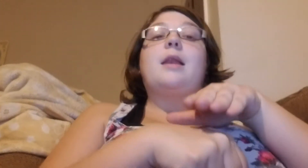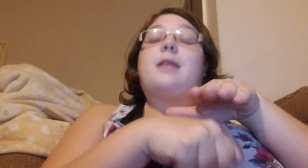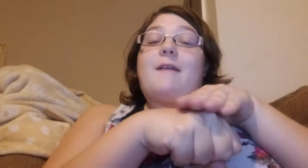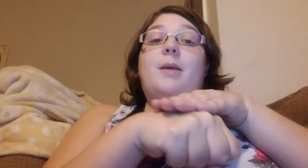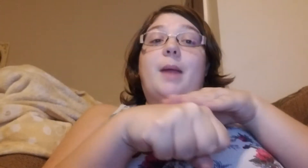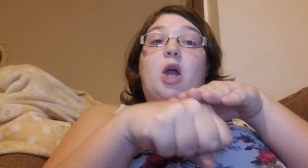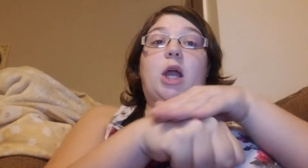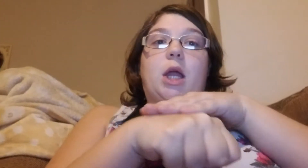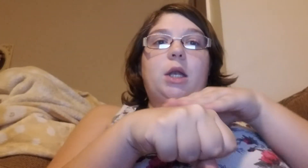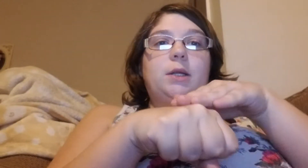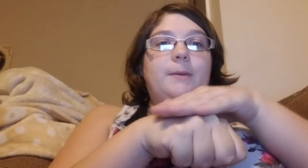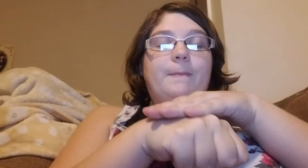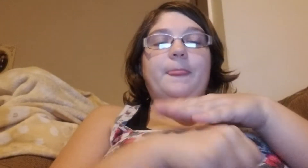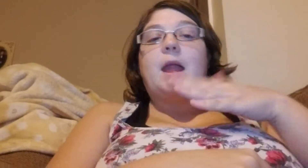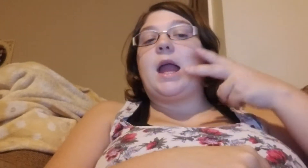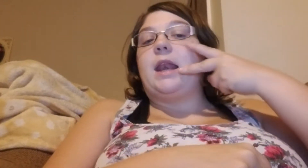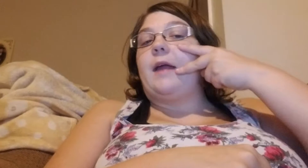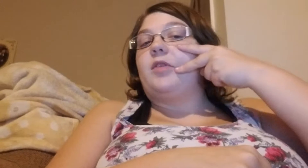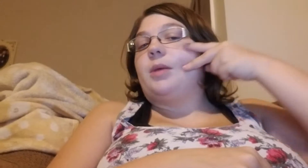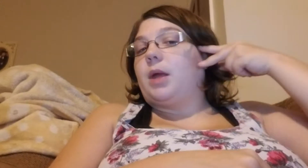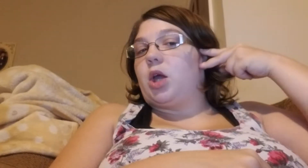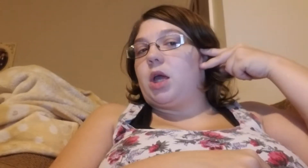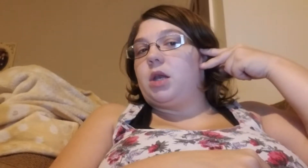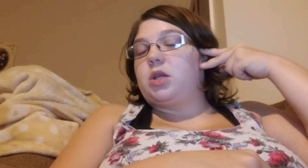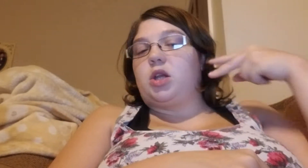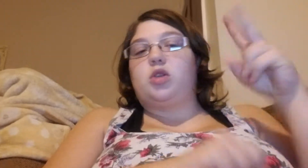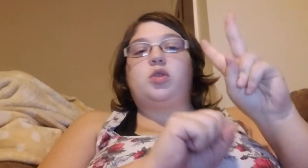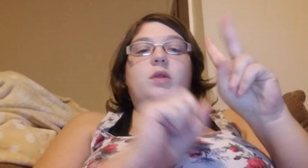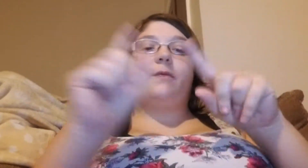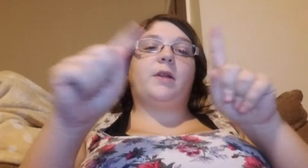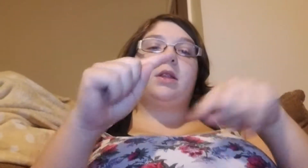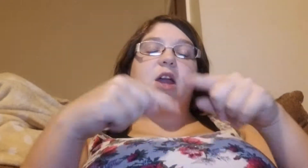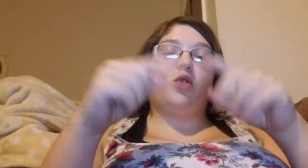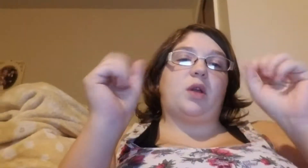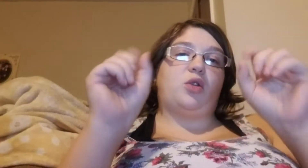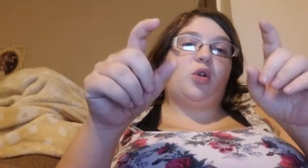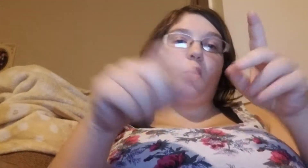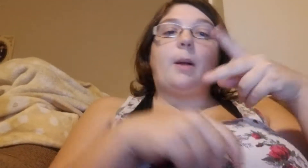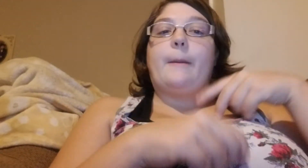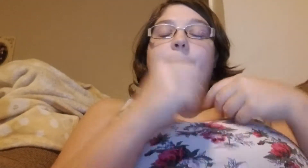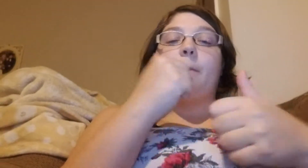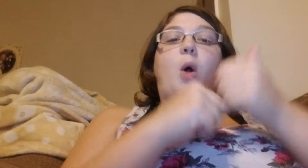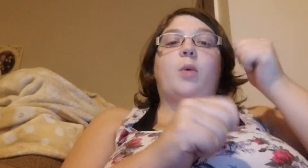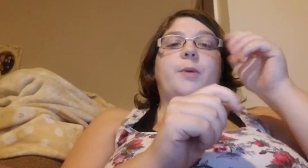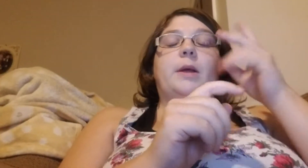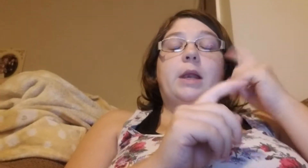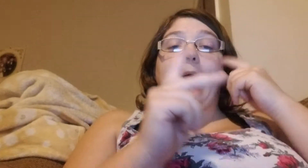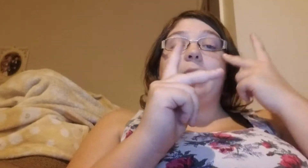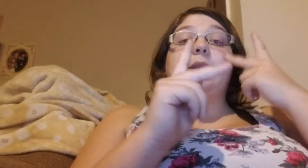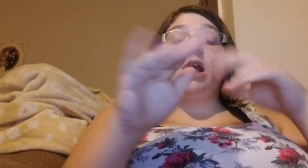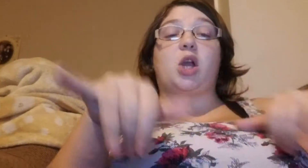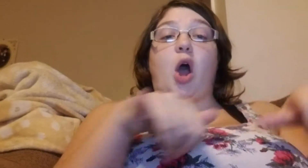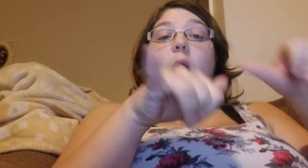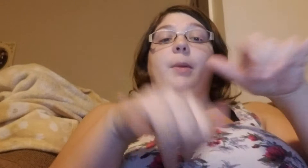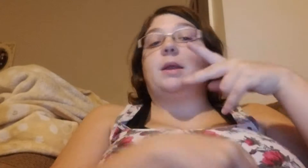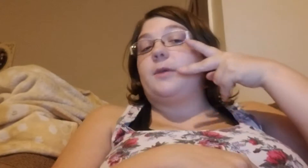Native American, and Native American. There's two different things you can do. The most I see common is this